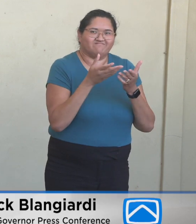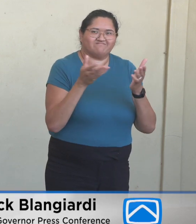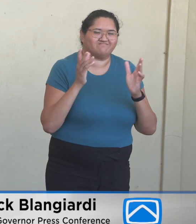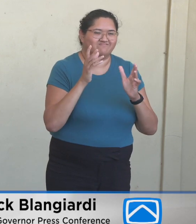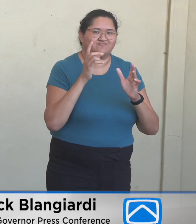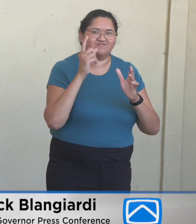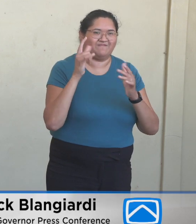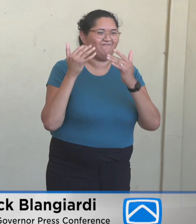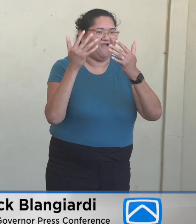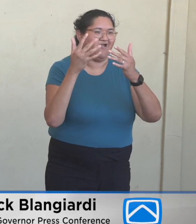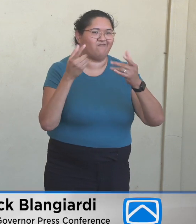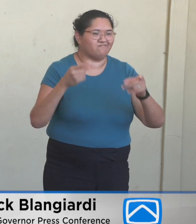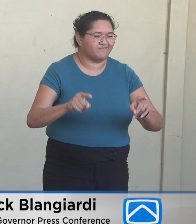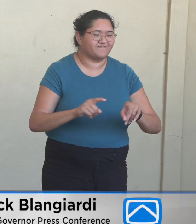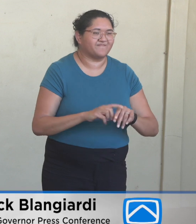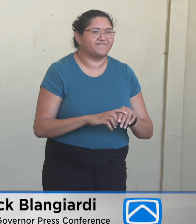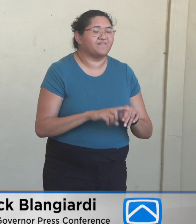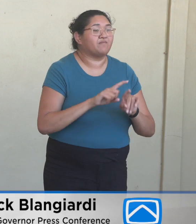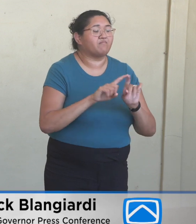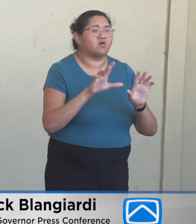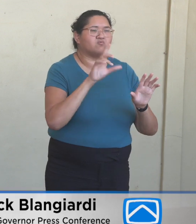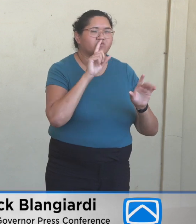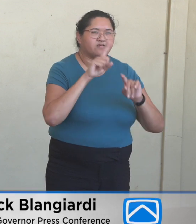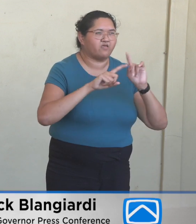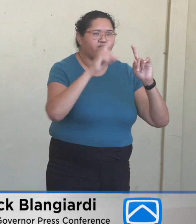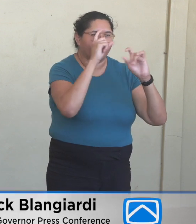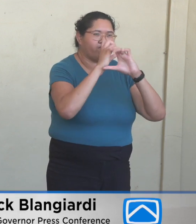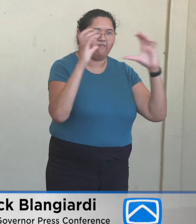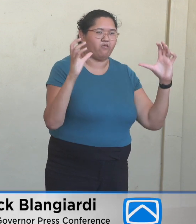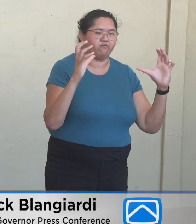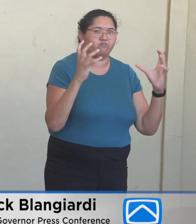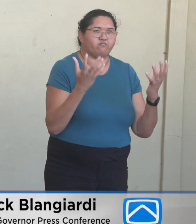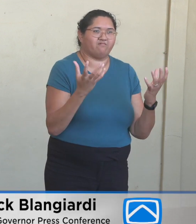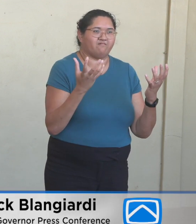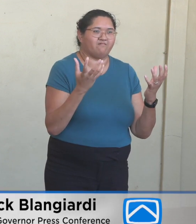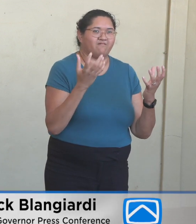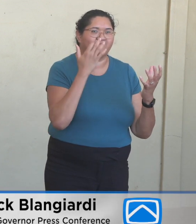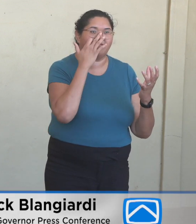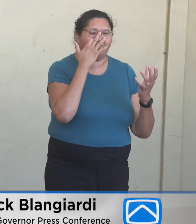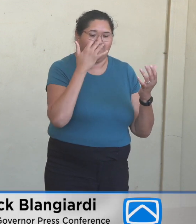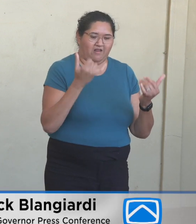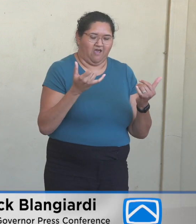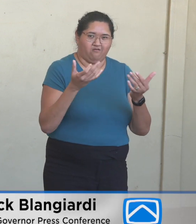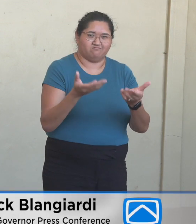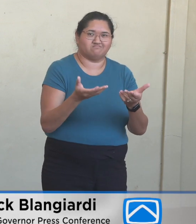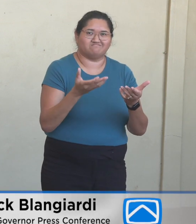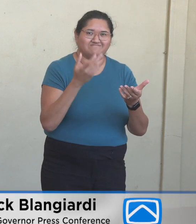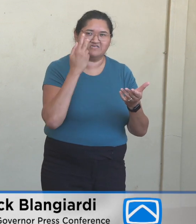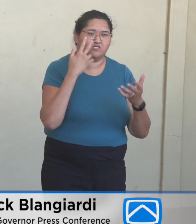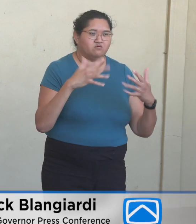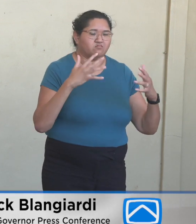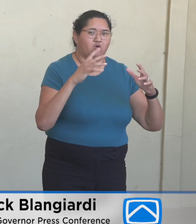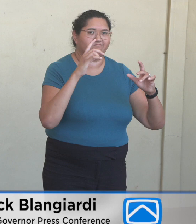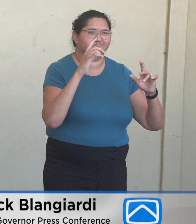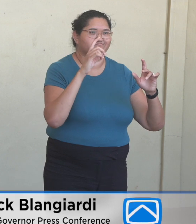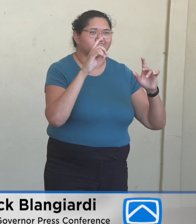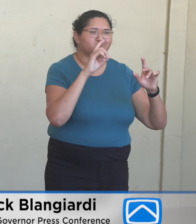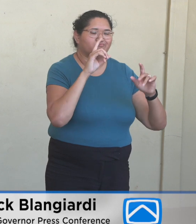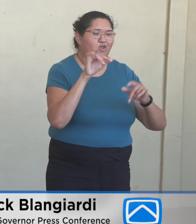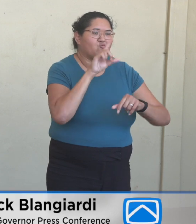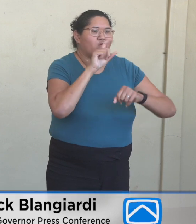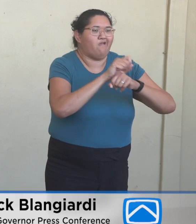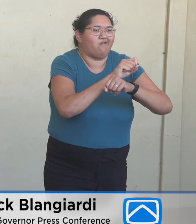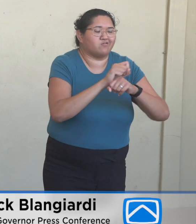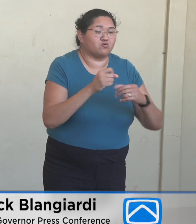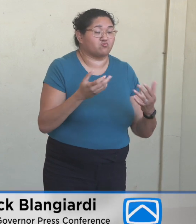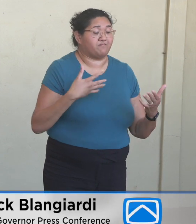transpired here. What was truly the unimaginable is now left in its wake, an incredible reality. So